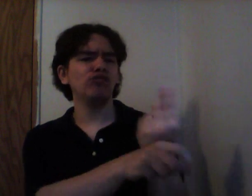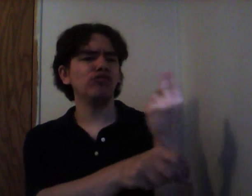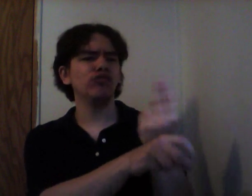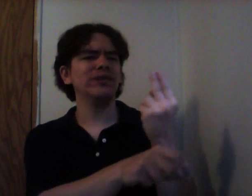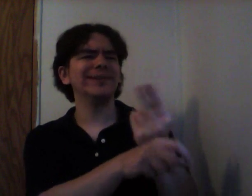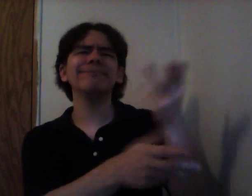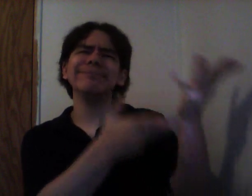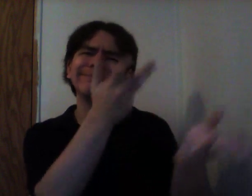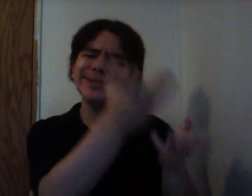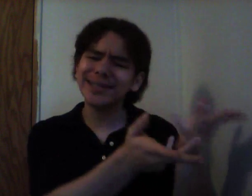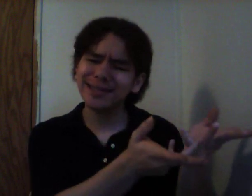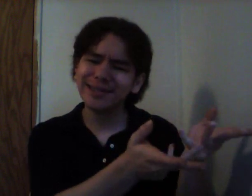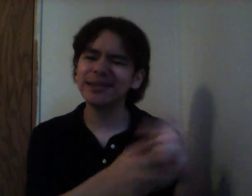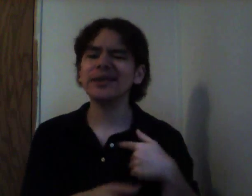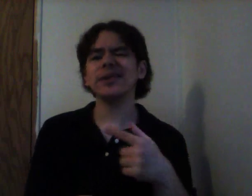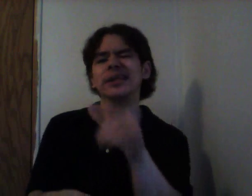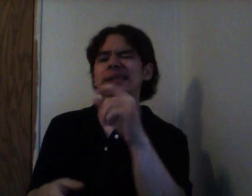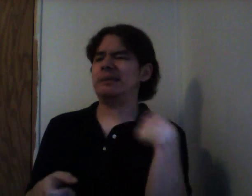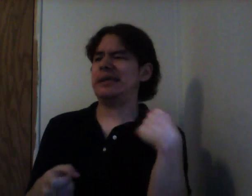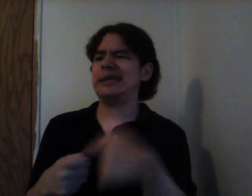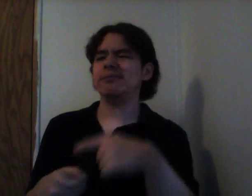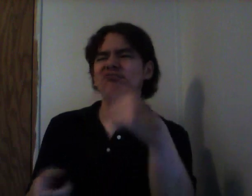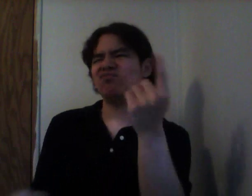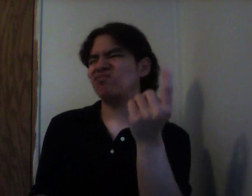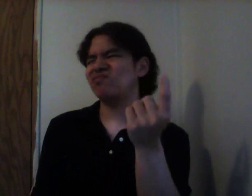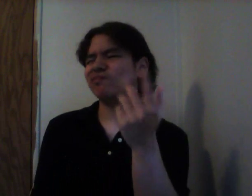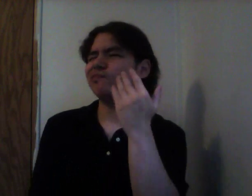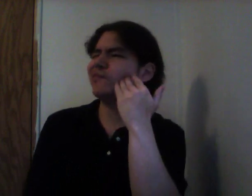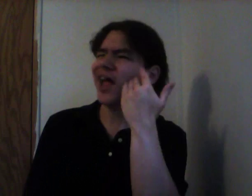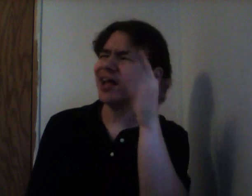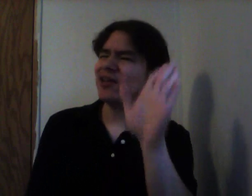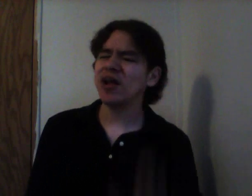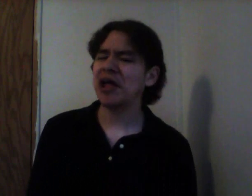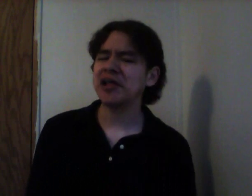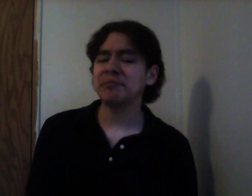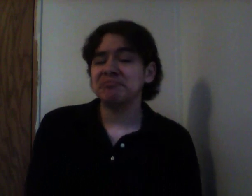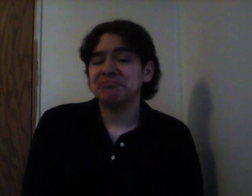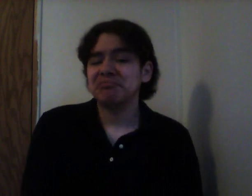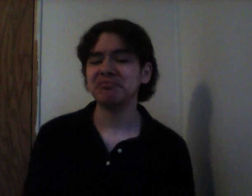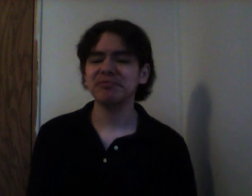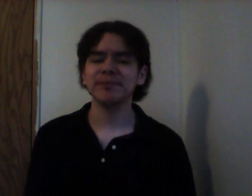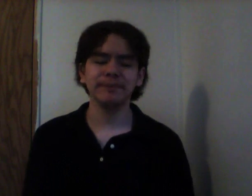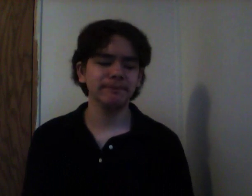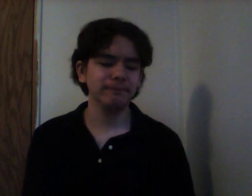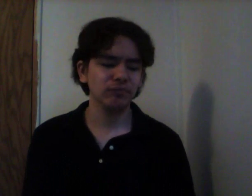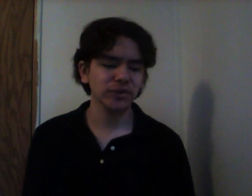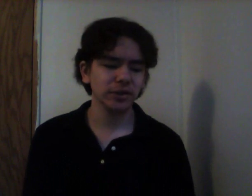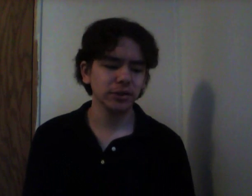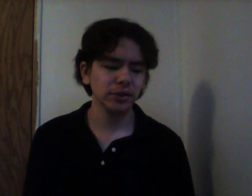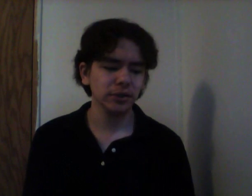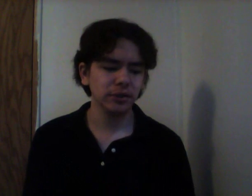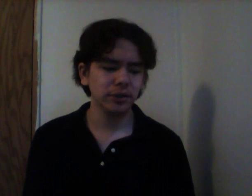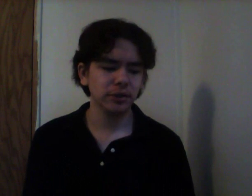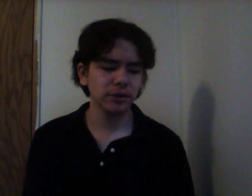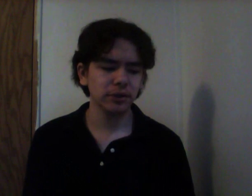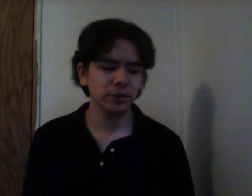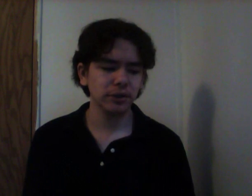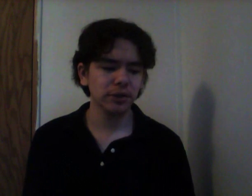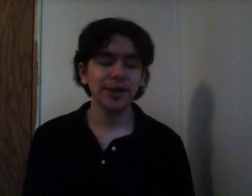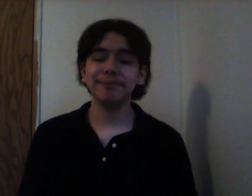explanation of my question in Spanish, and then a little added thing in English. And now I got all of these answers from people.